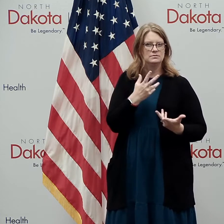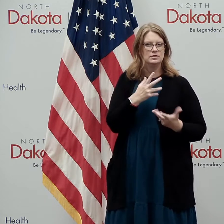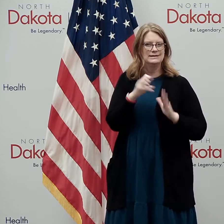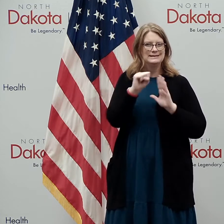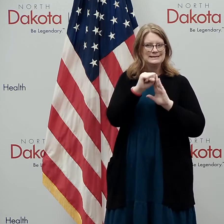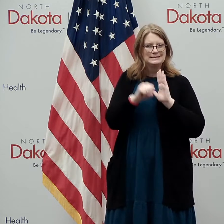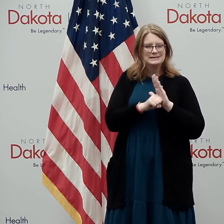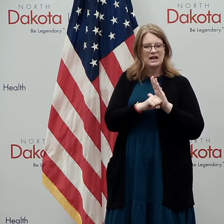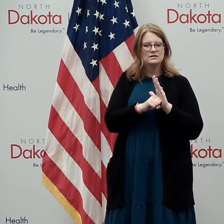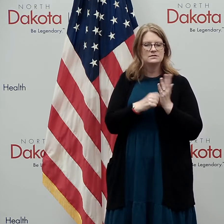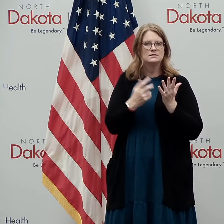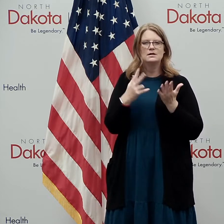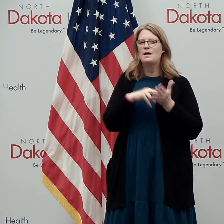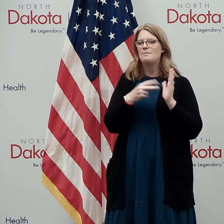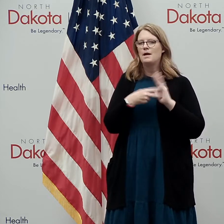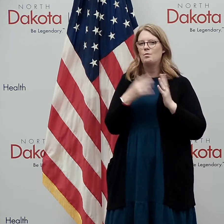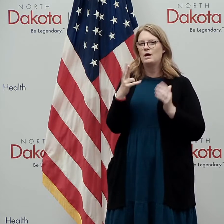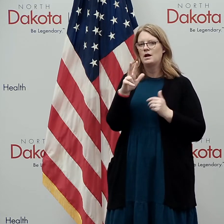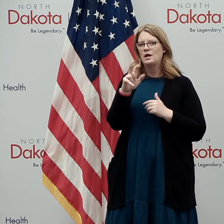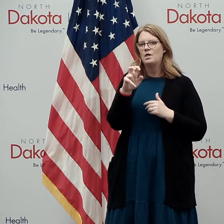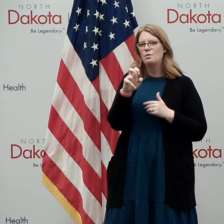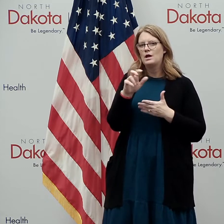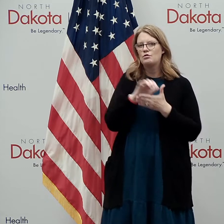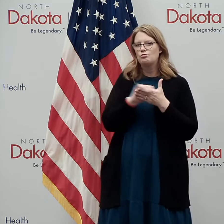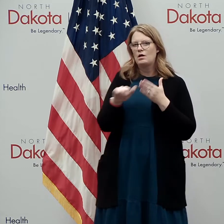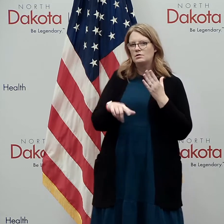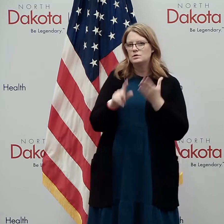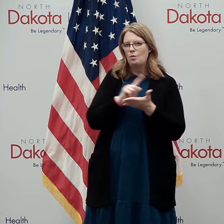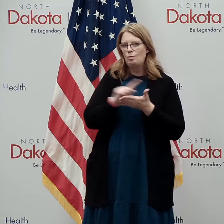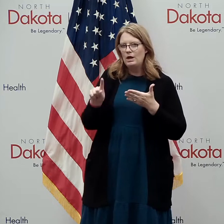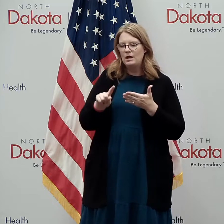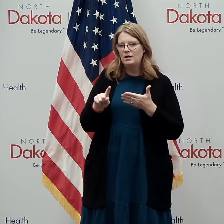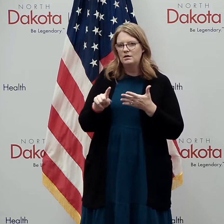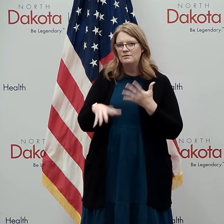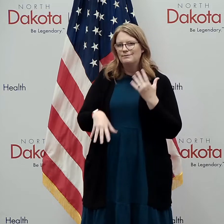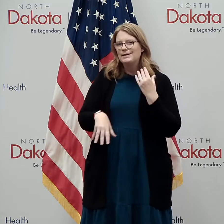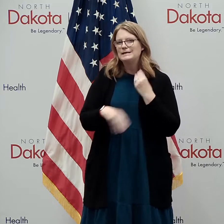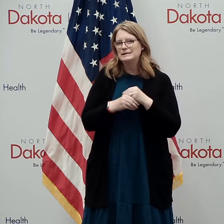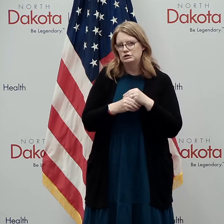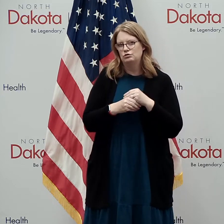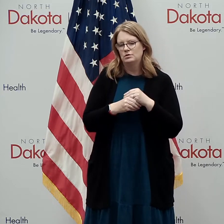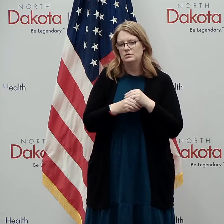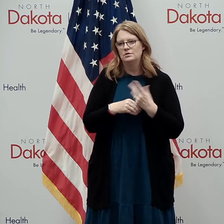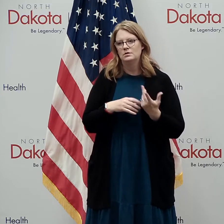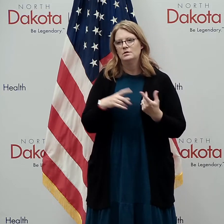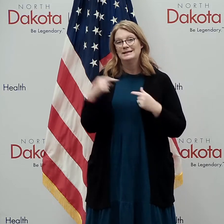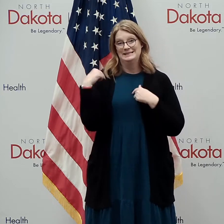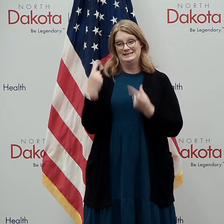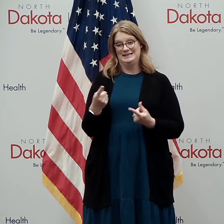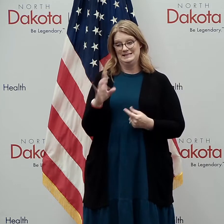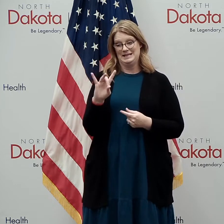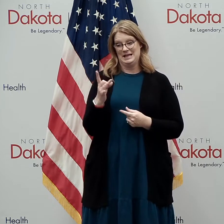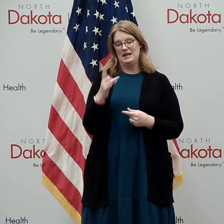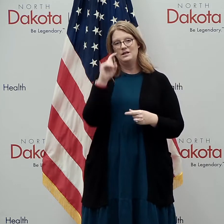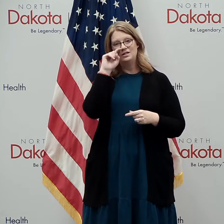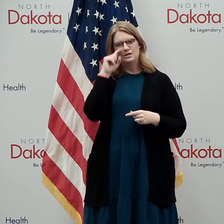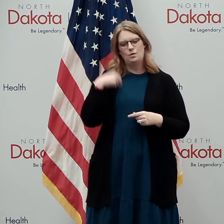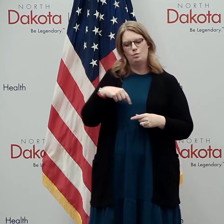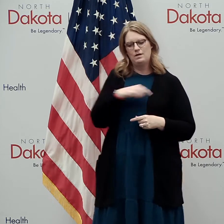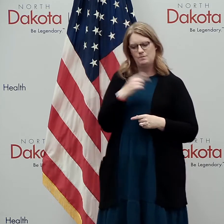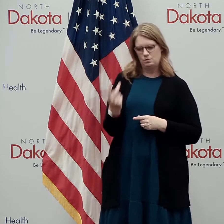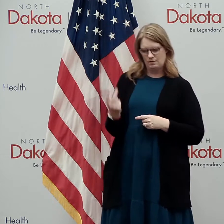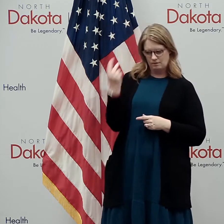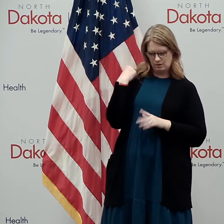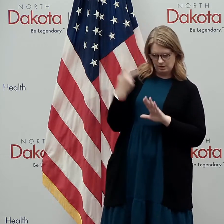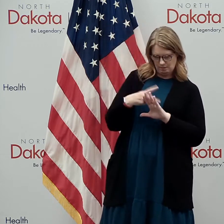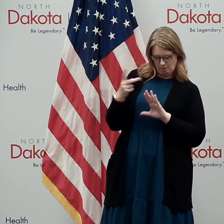meant $300 a week in supplemental unemployment events. Since that announcement on the 8th, we've been reviewing the program, looking at the